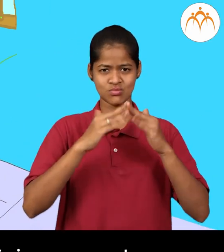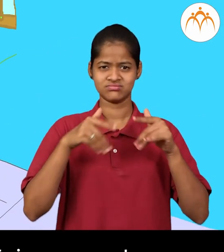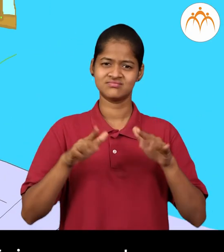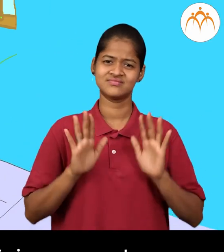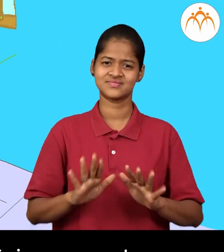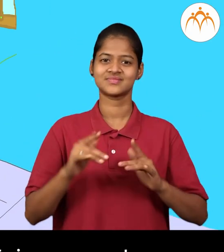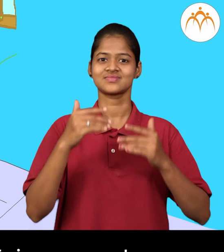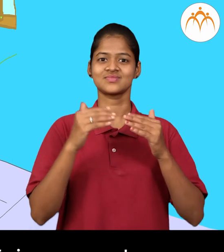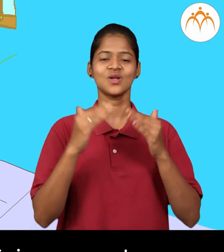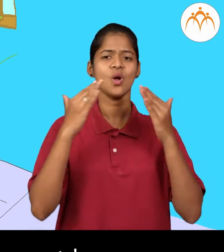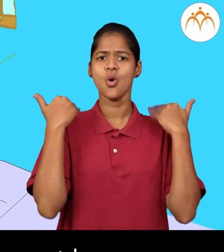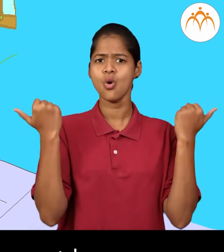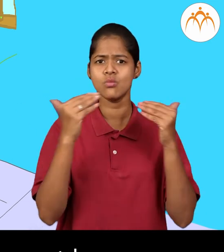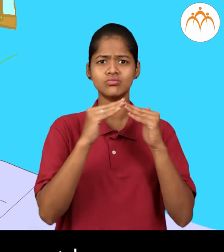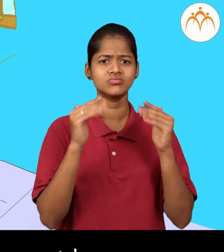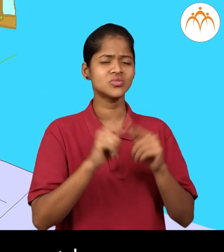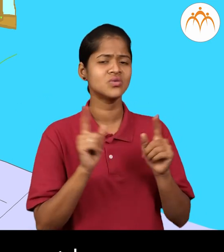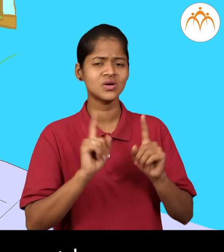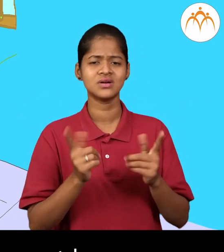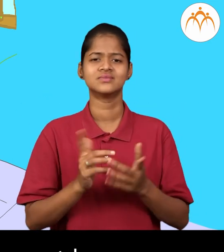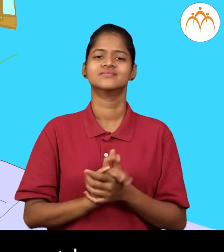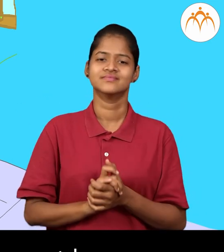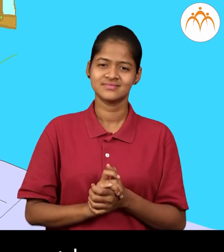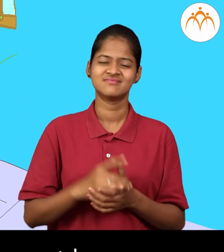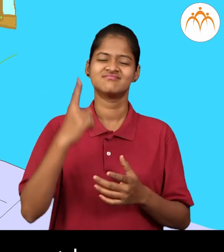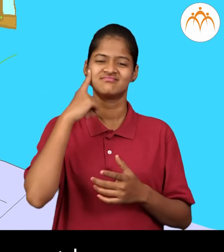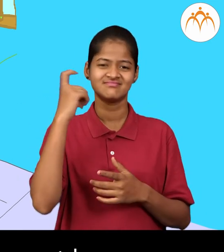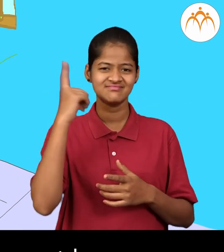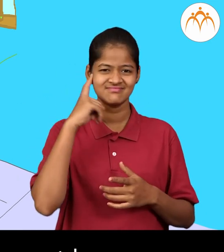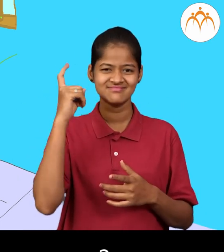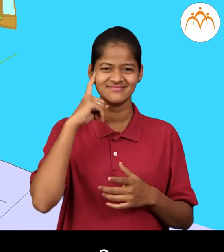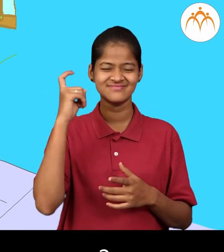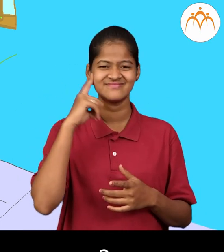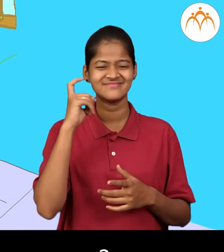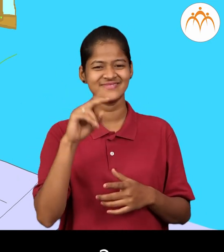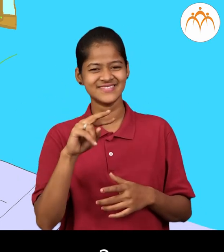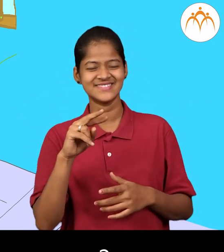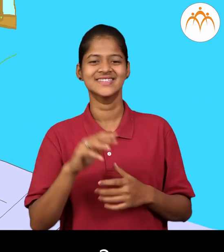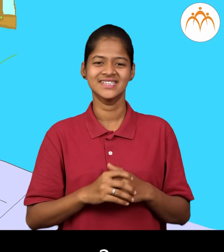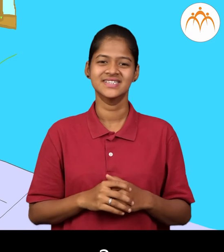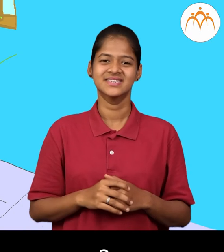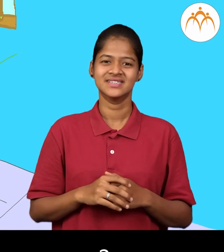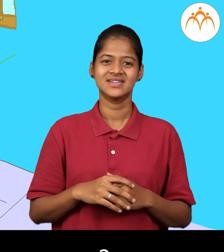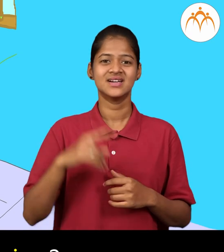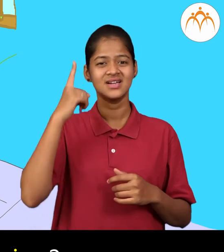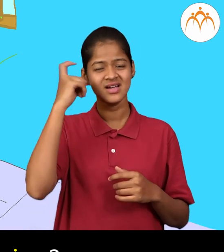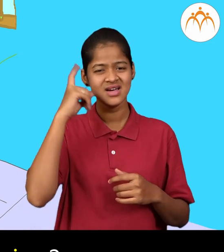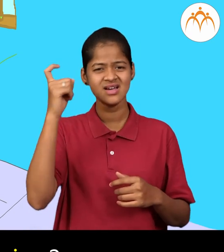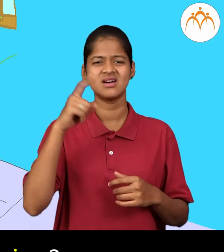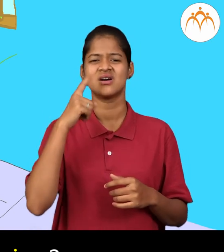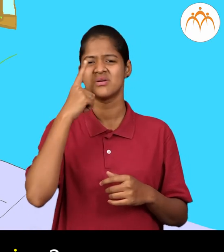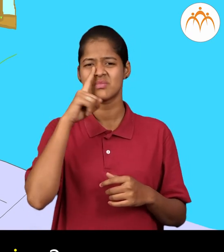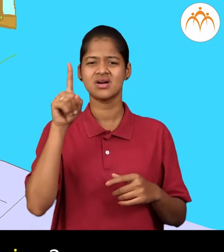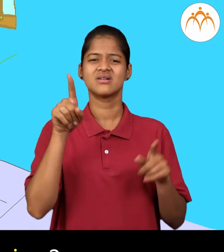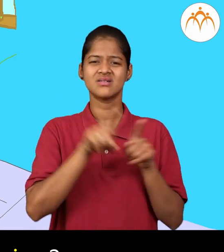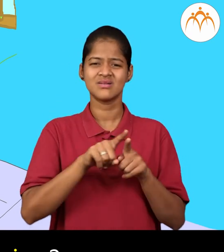queen! Oh! What is this? I am at home. Where is the fairy queen? Was